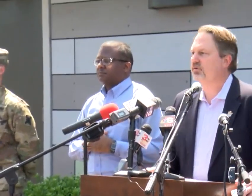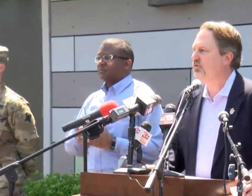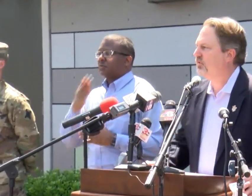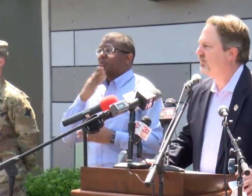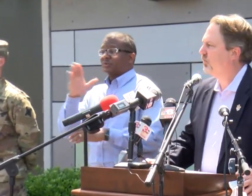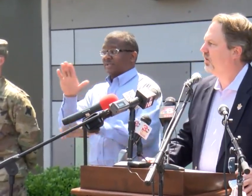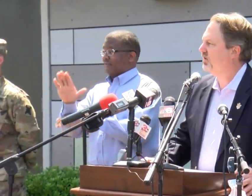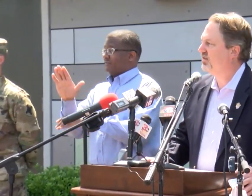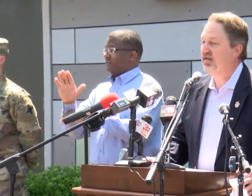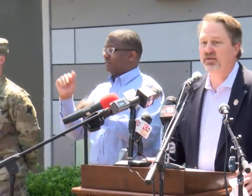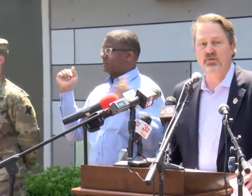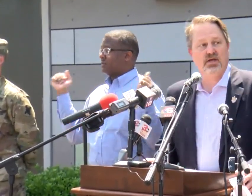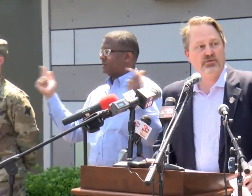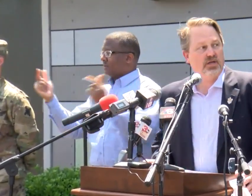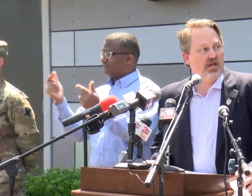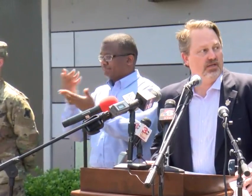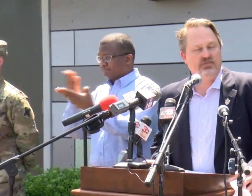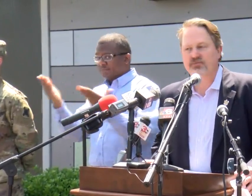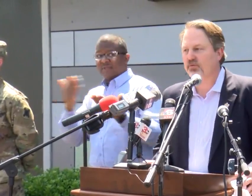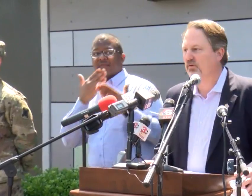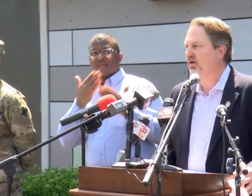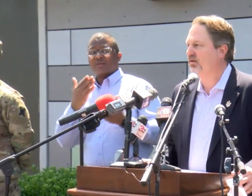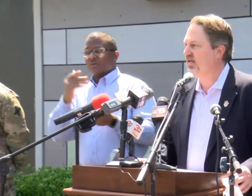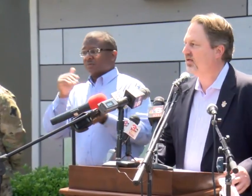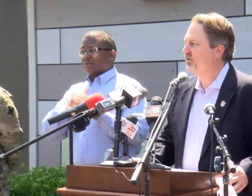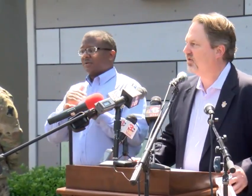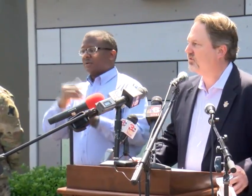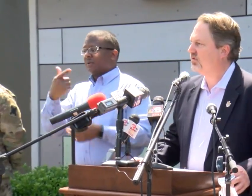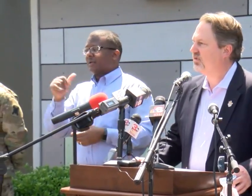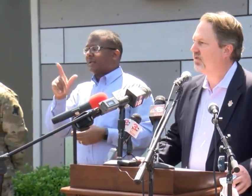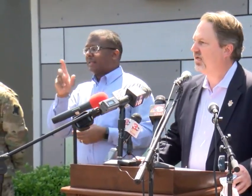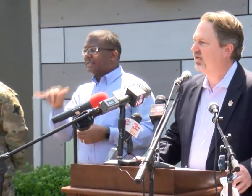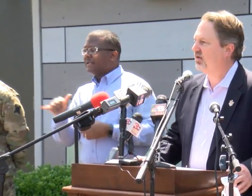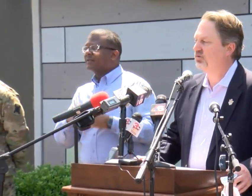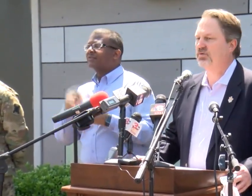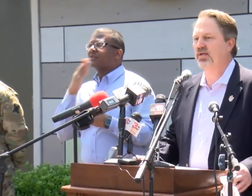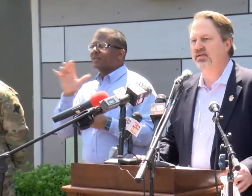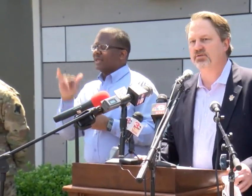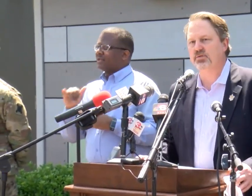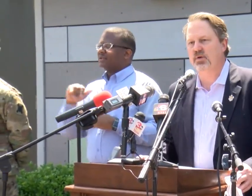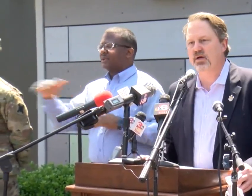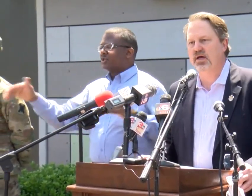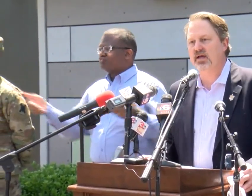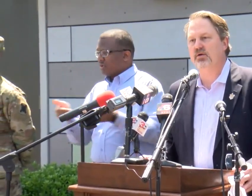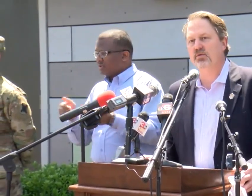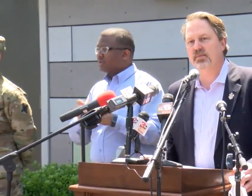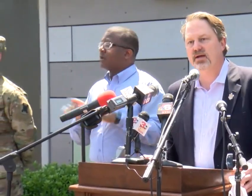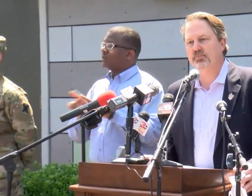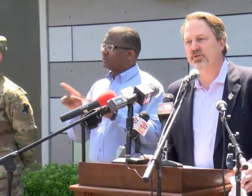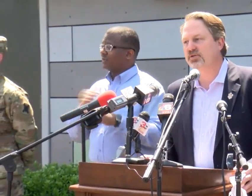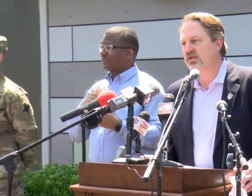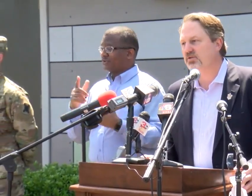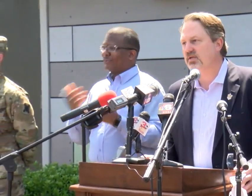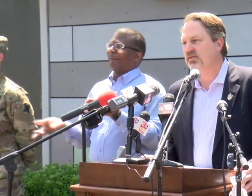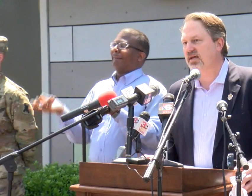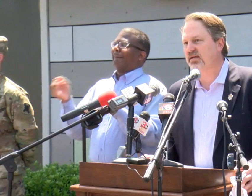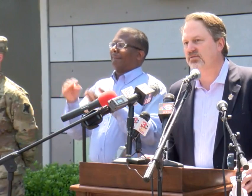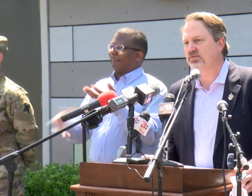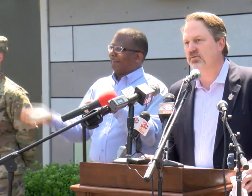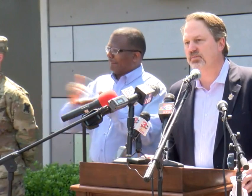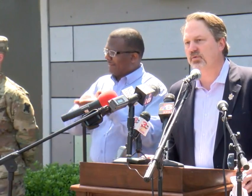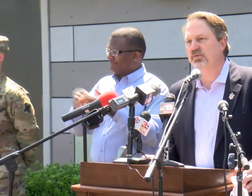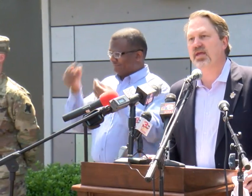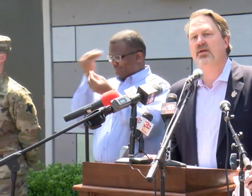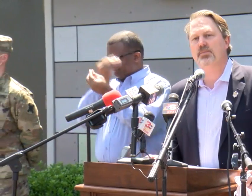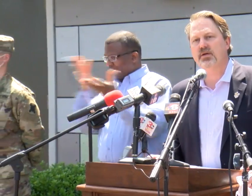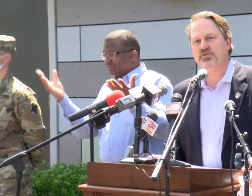Good afternoon, everyone. Thank you, Dr. Ghali, for that introduction. And I'd also like to echo my appreciation and thanks